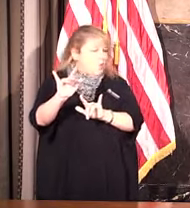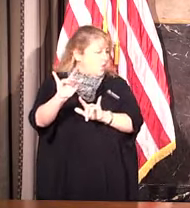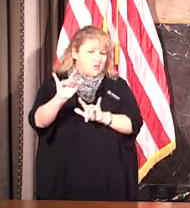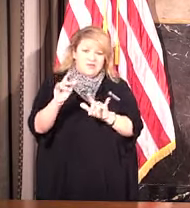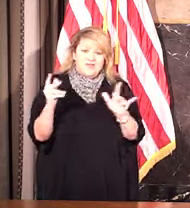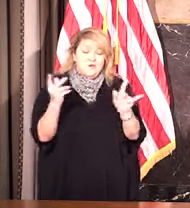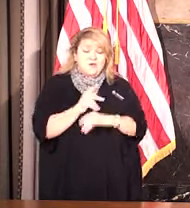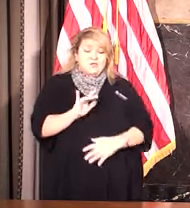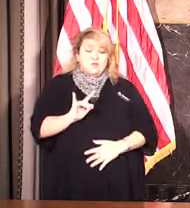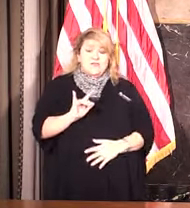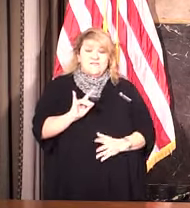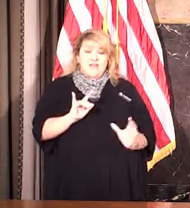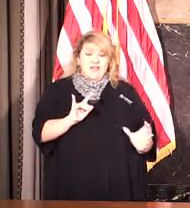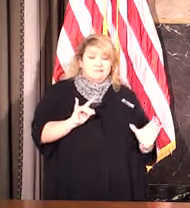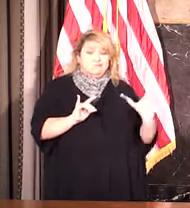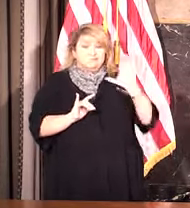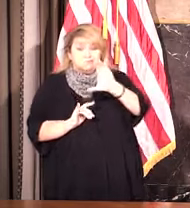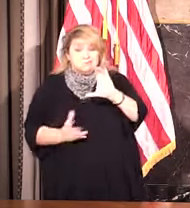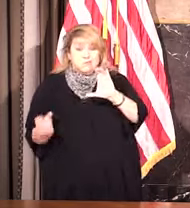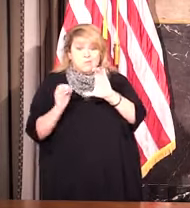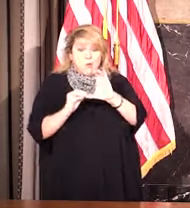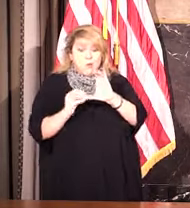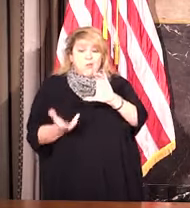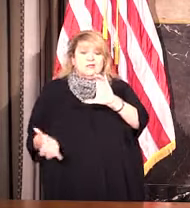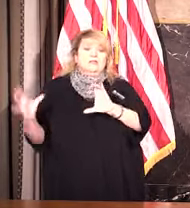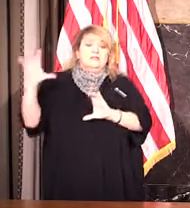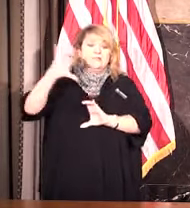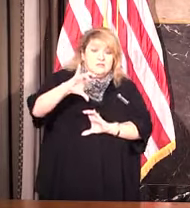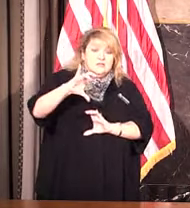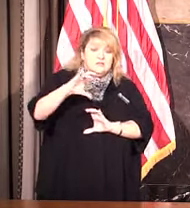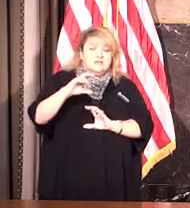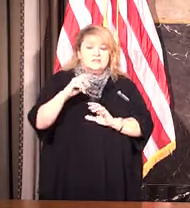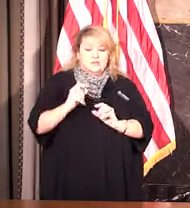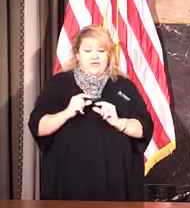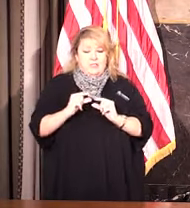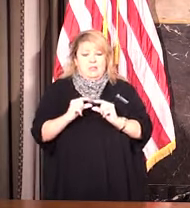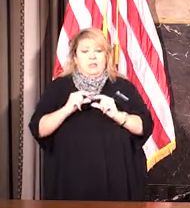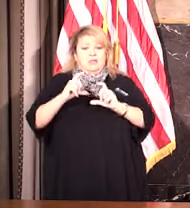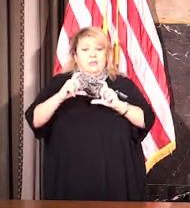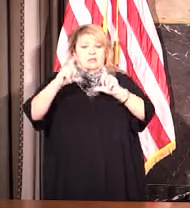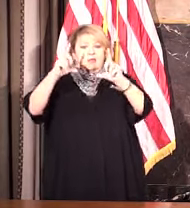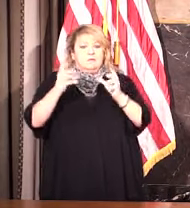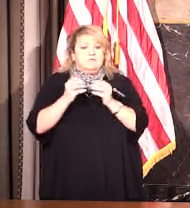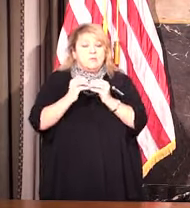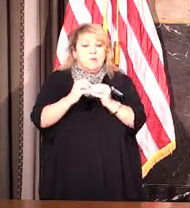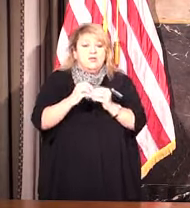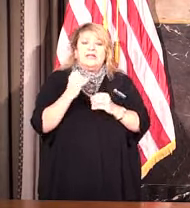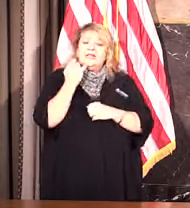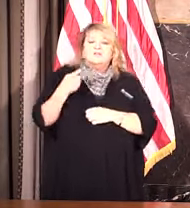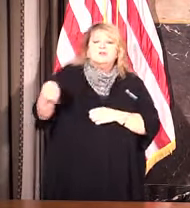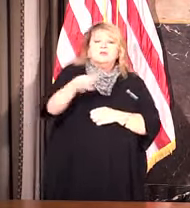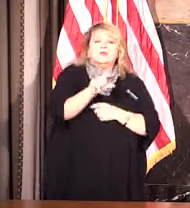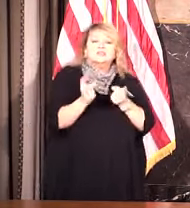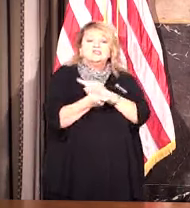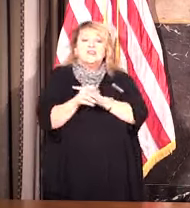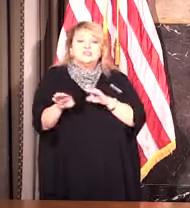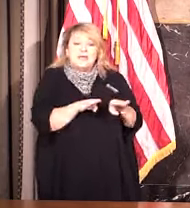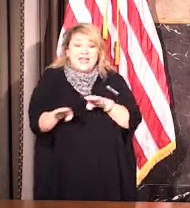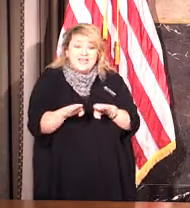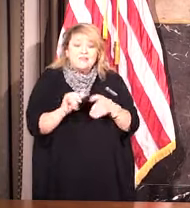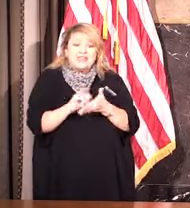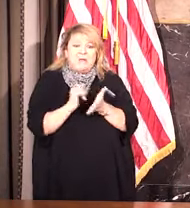that. Secondly, assuming that you can change the behavior in a way that is helpful, that will flatten